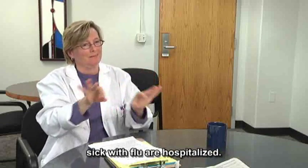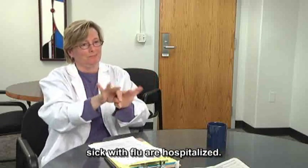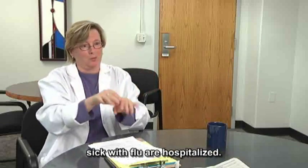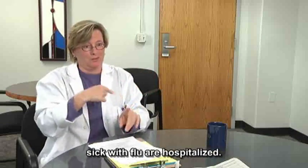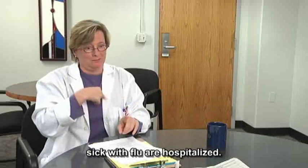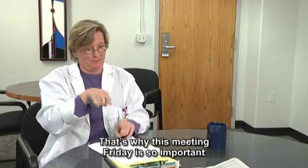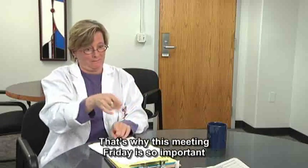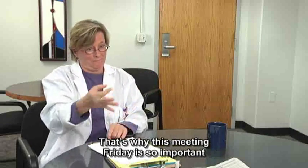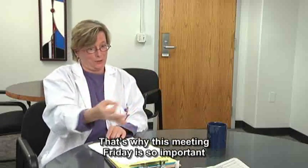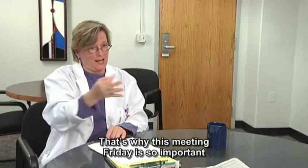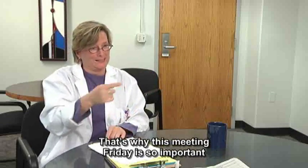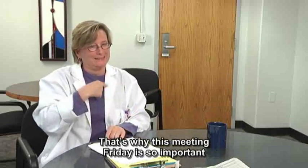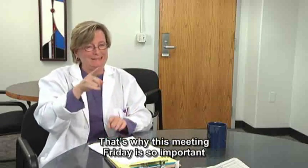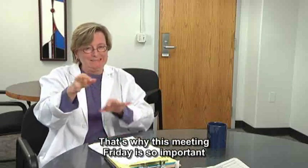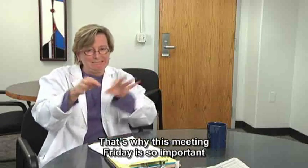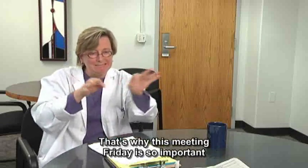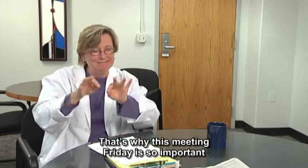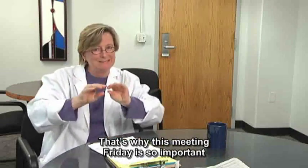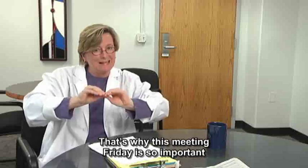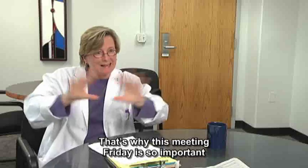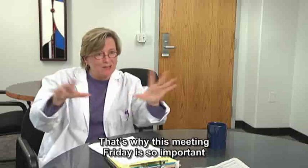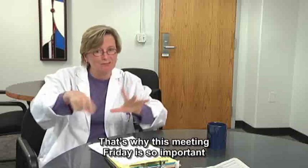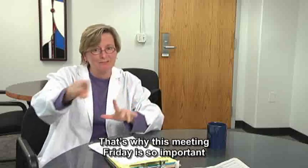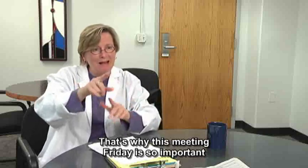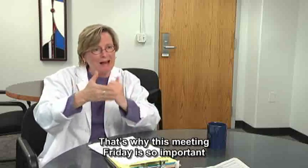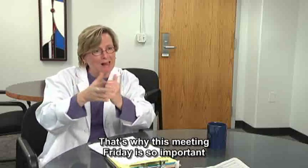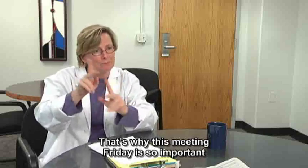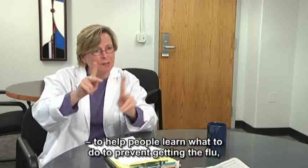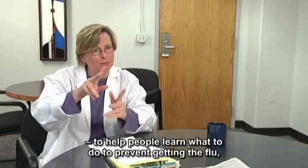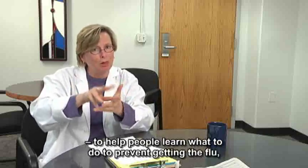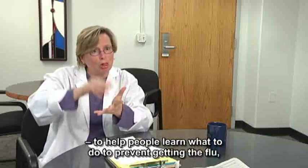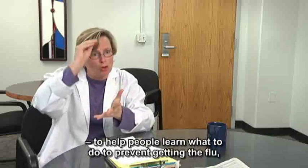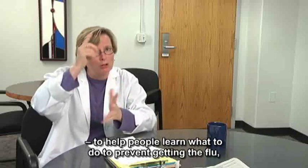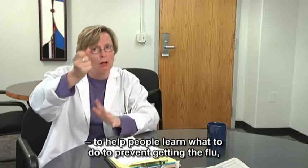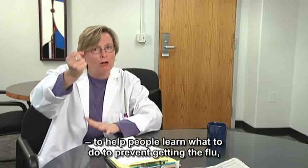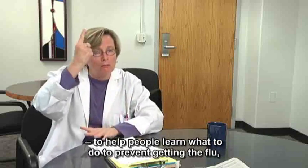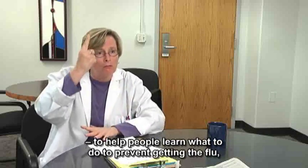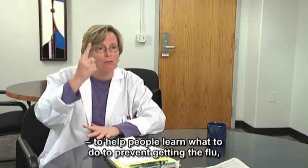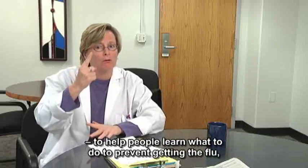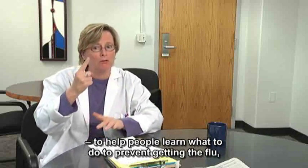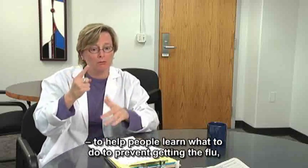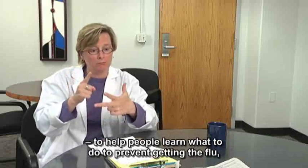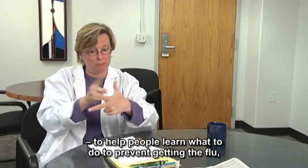That's why this meeting Friday is so important. To help people learn what to do to prevent getting the flu,